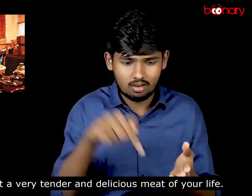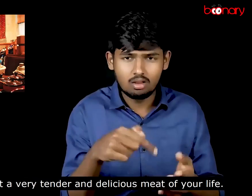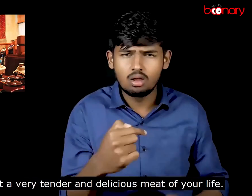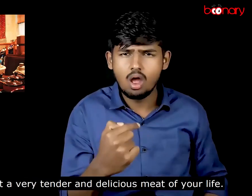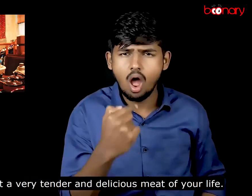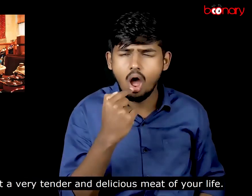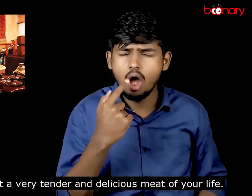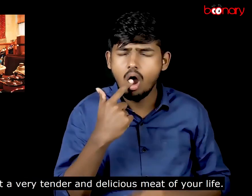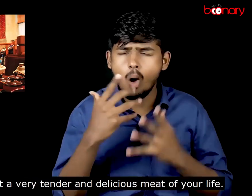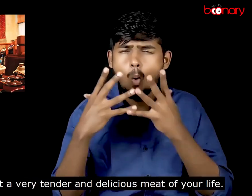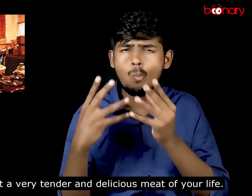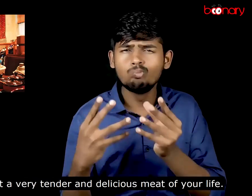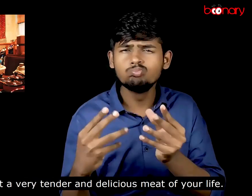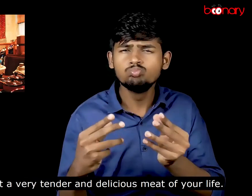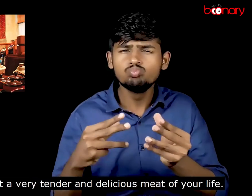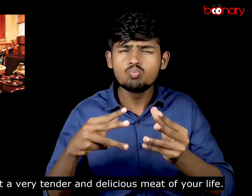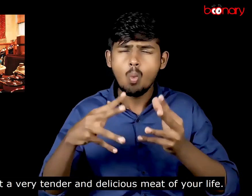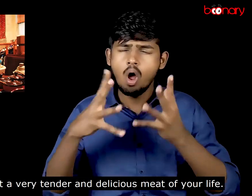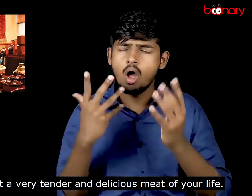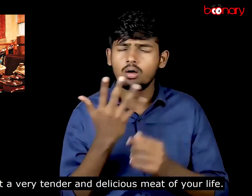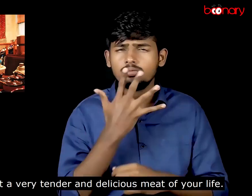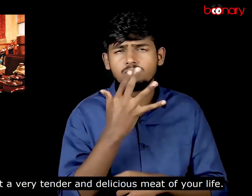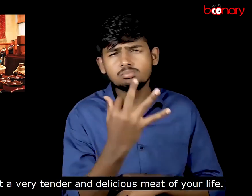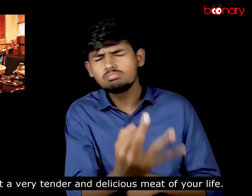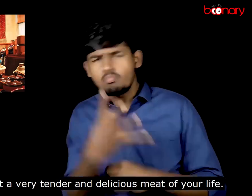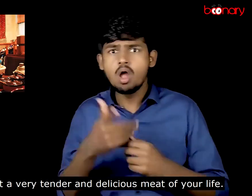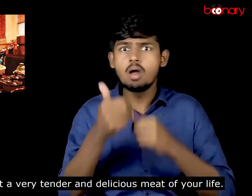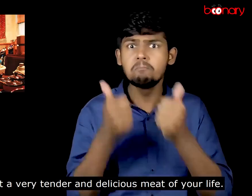will eat a very tender and delicious meat of your life.